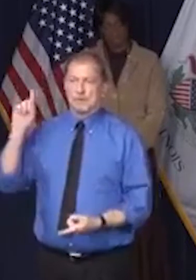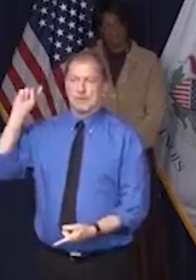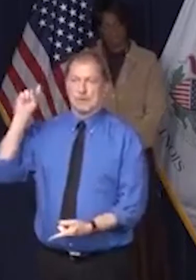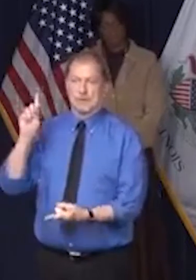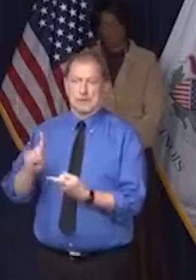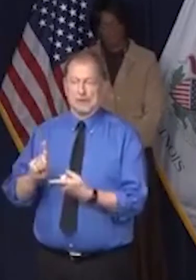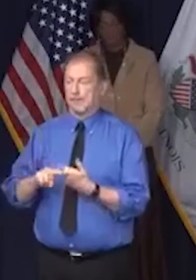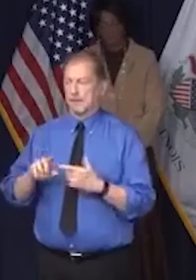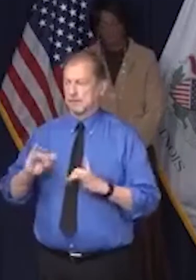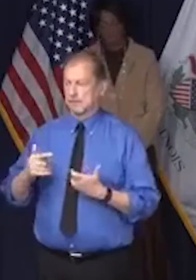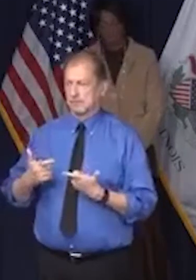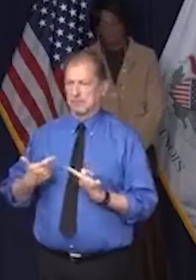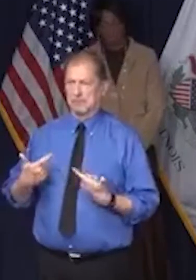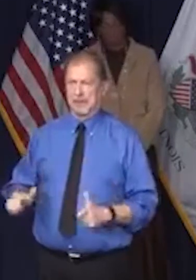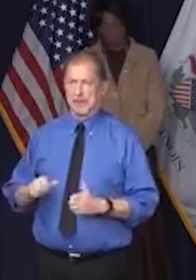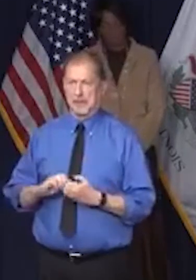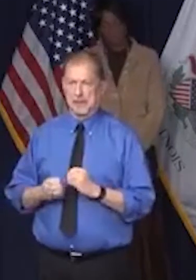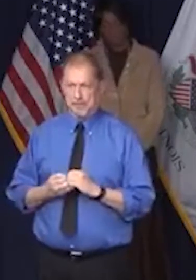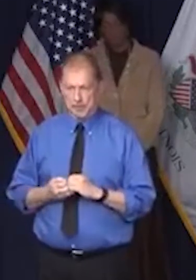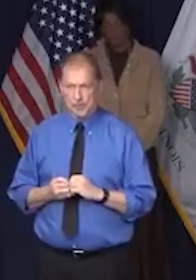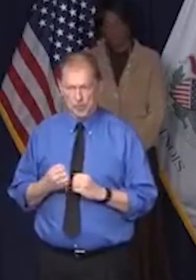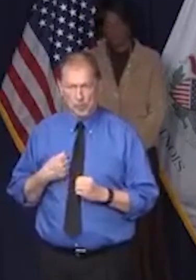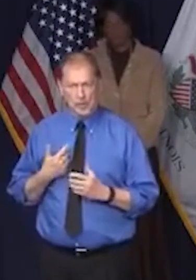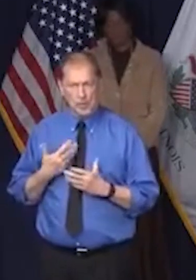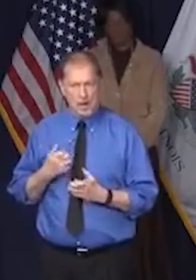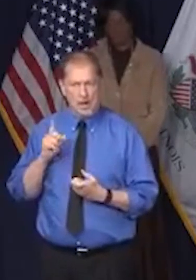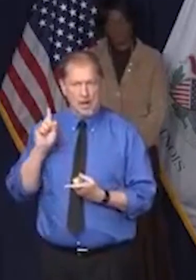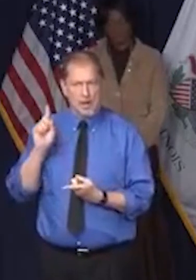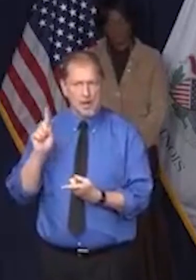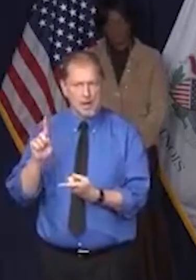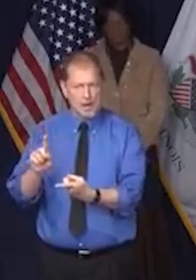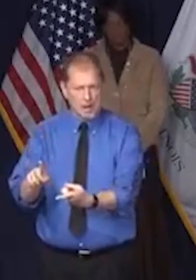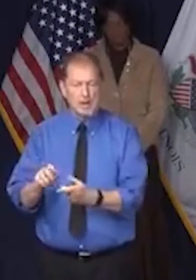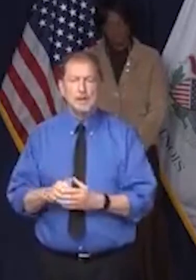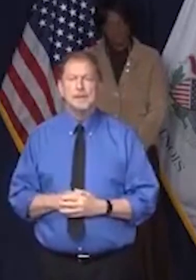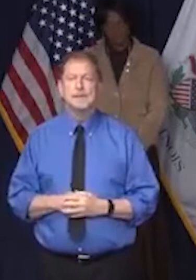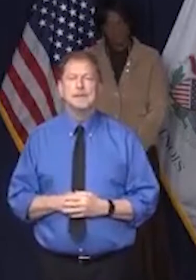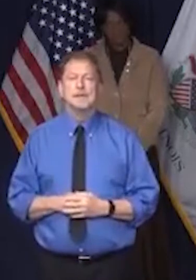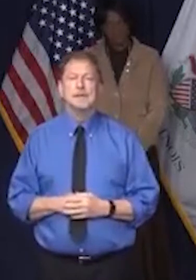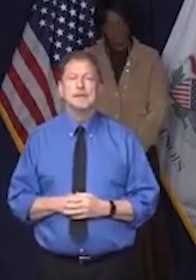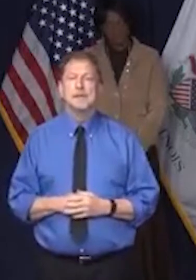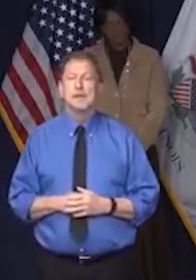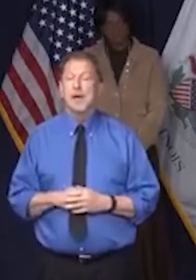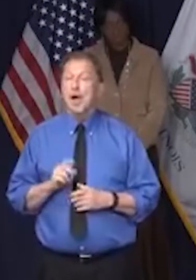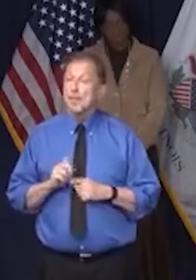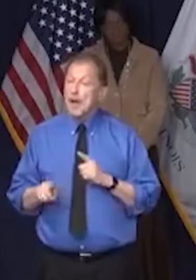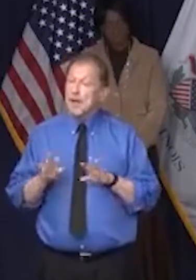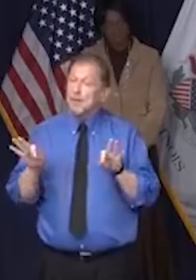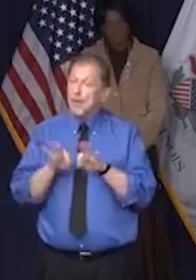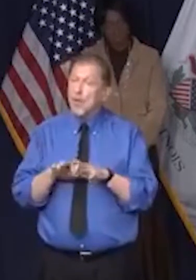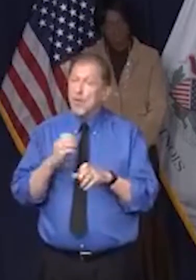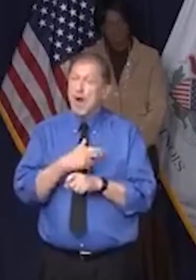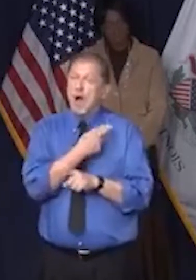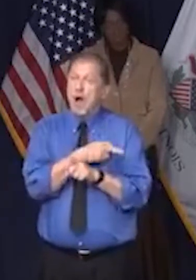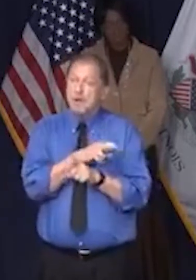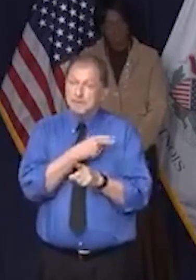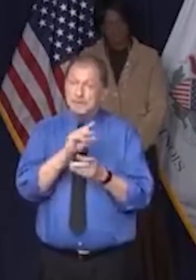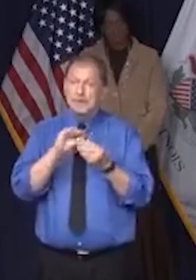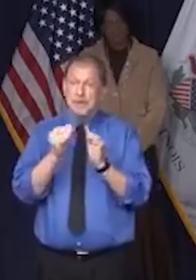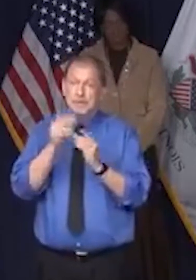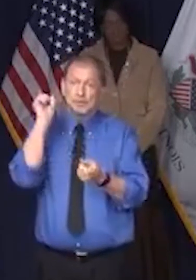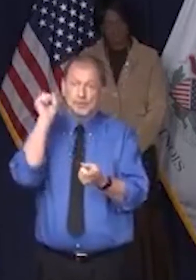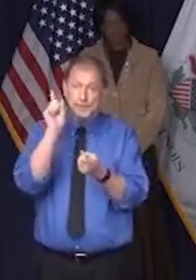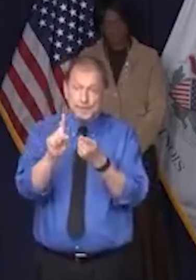circumstance, the number I want to go down, you know, the numbers I want to go down are cases, hospitalizations, ICU beds, people